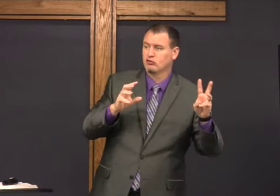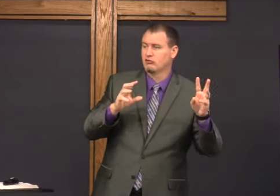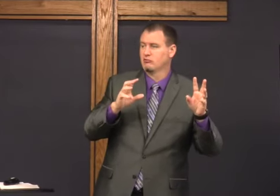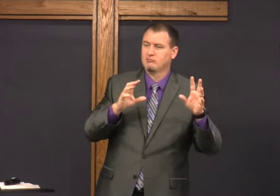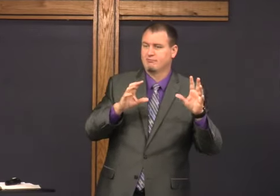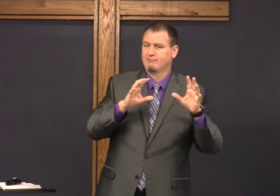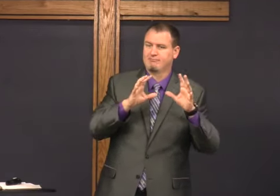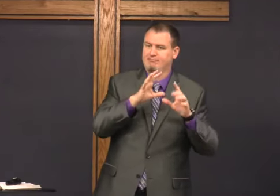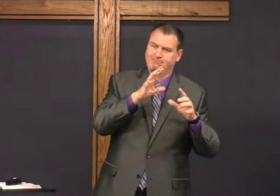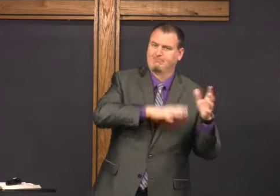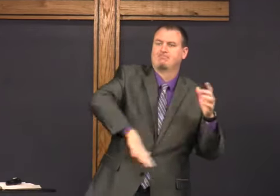mostly in